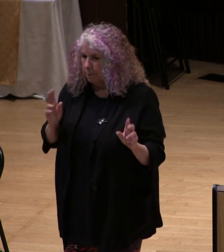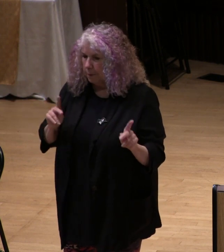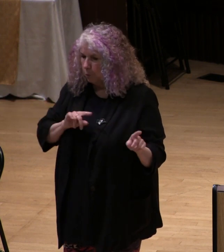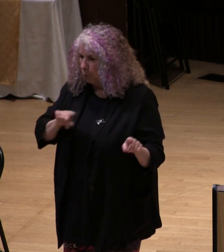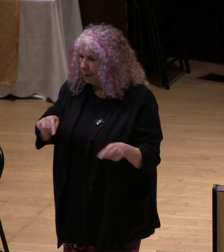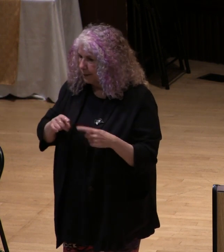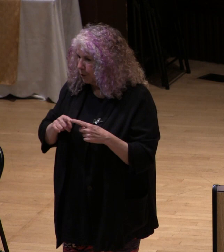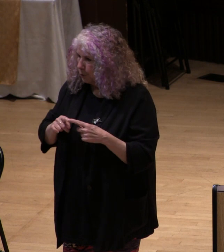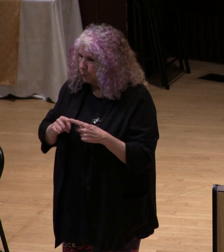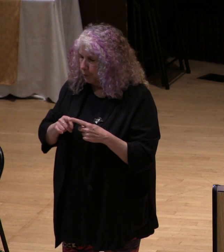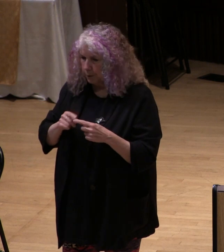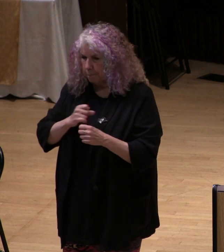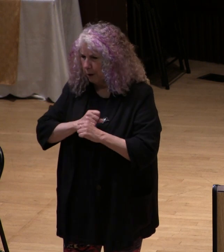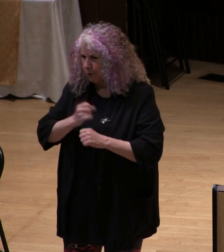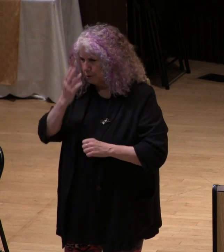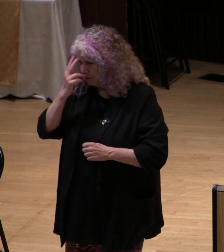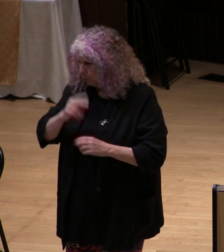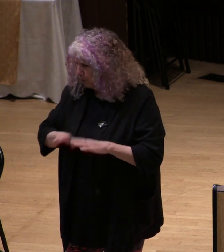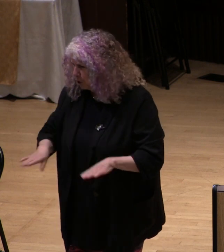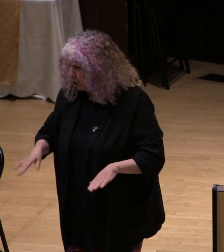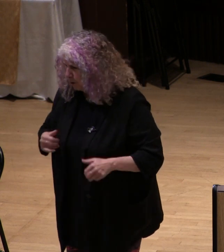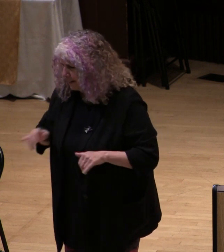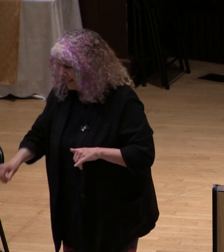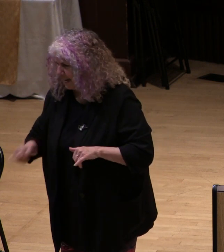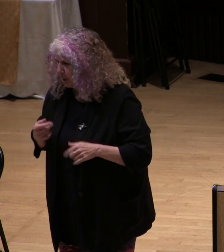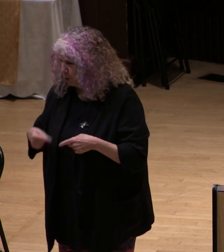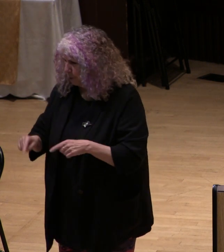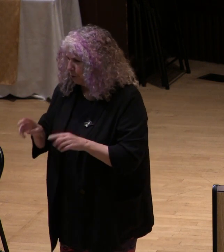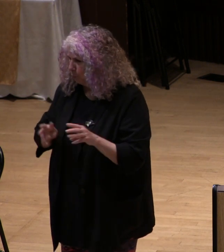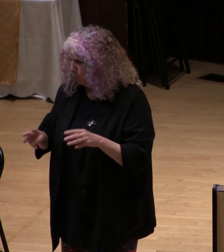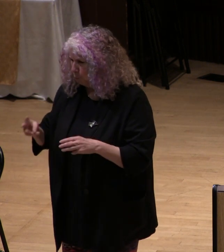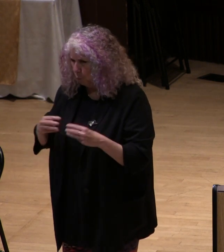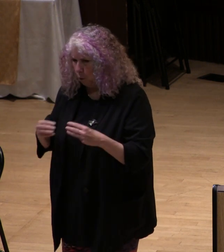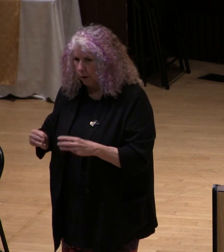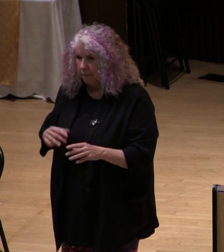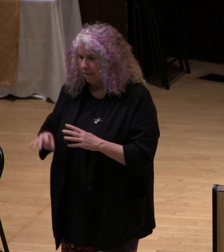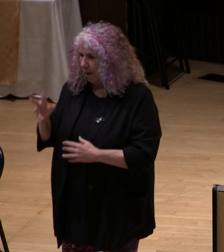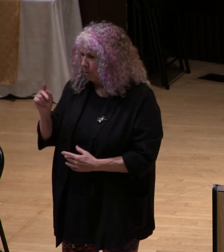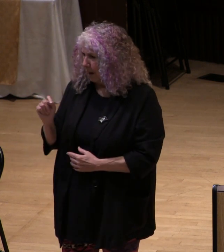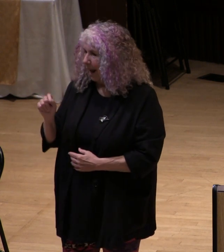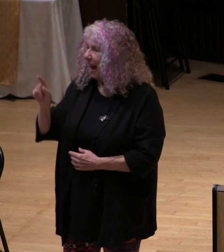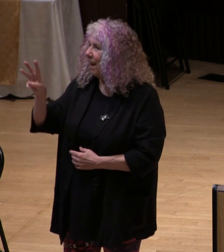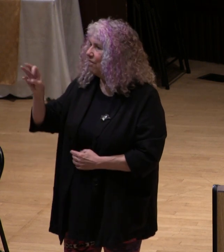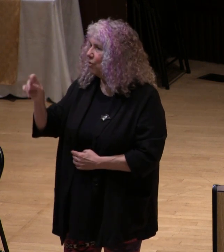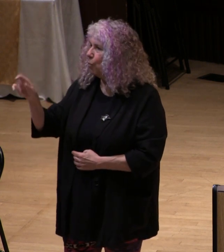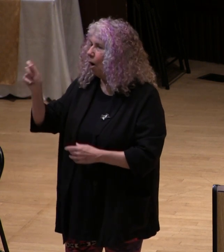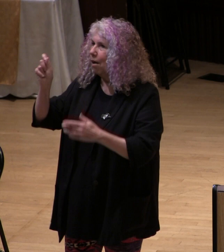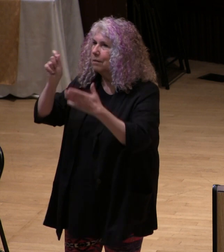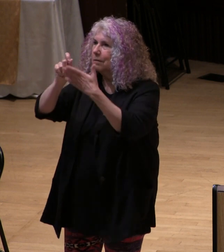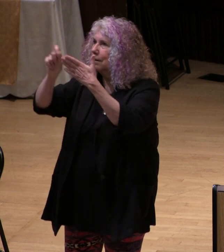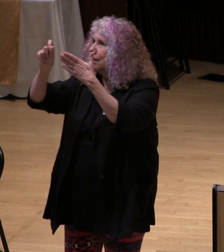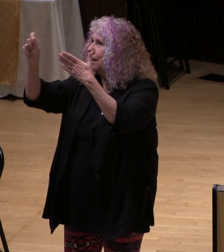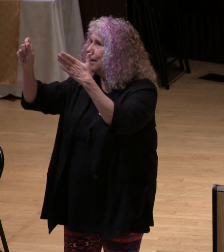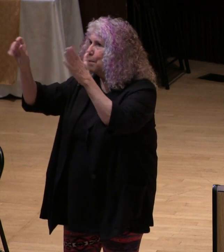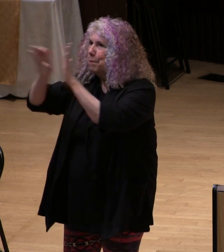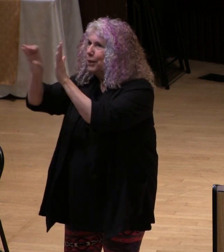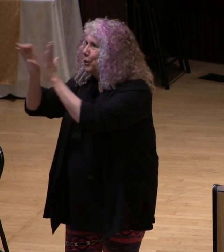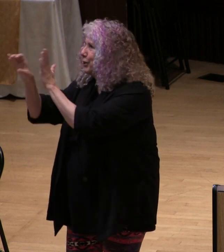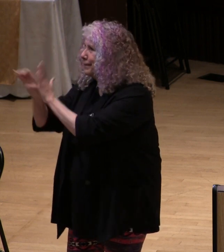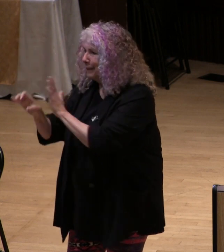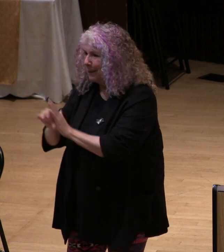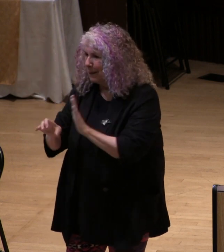people went into the barracks to see where children had stayed, they discovered that on the walls there were thousands of pictures